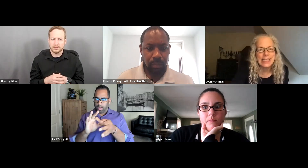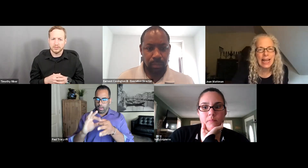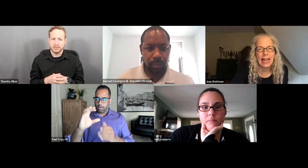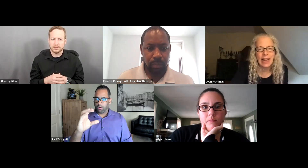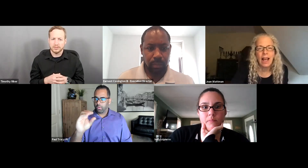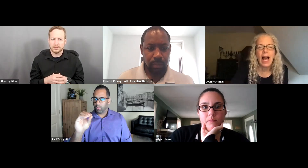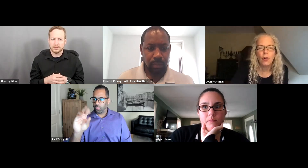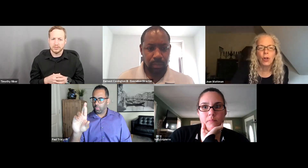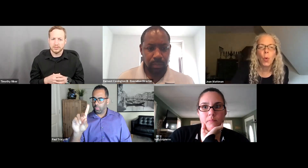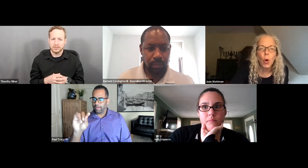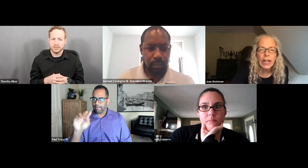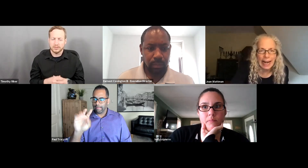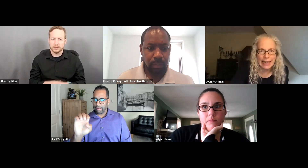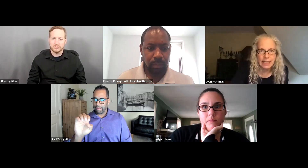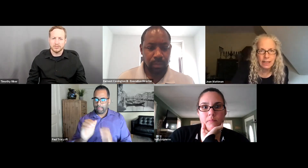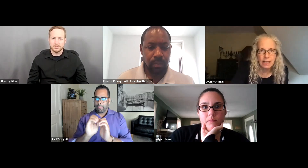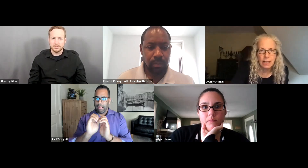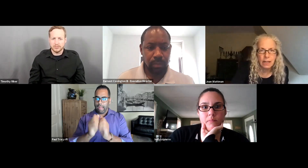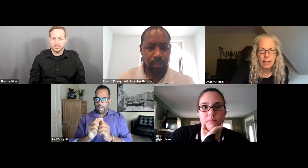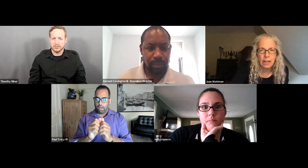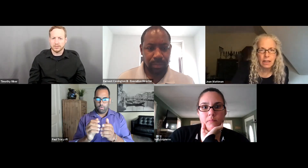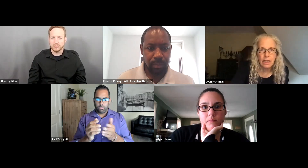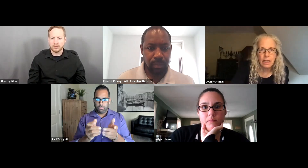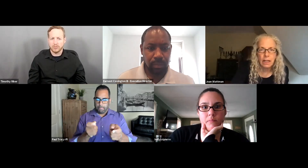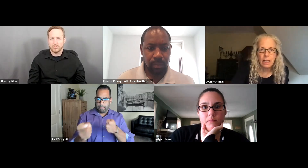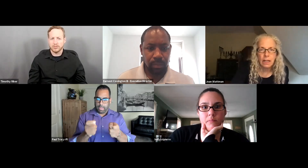exactly say how to coordinate